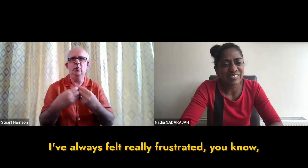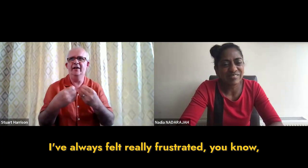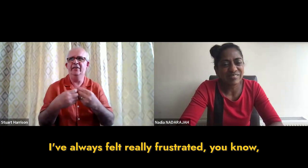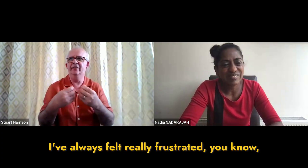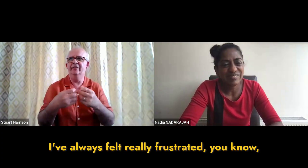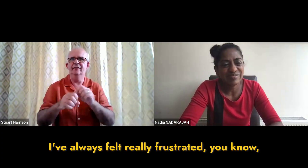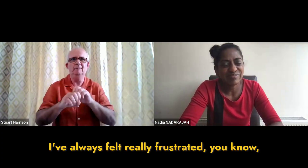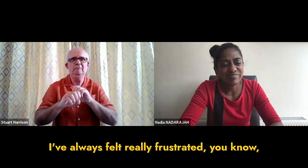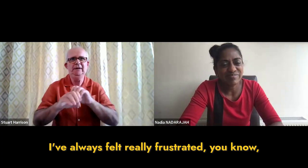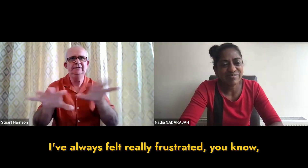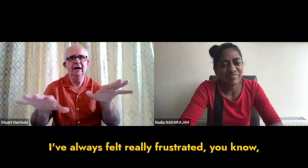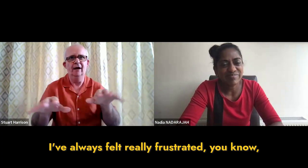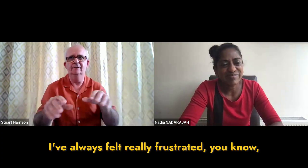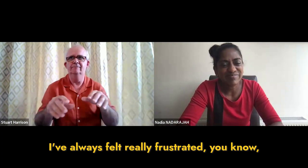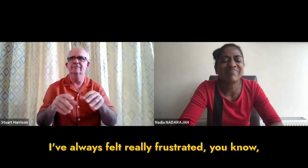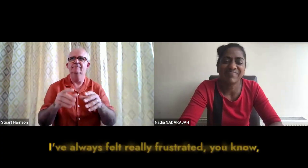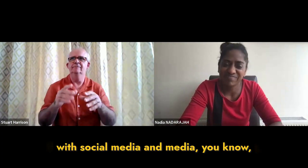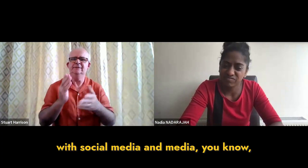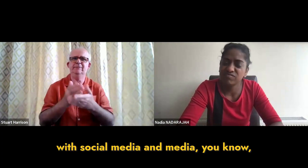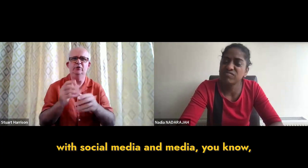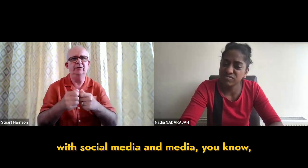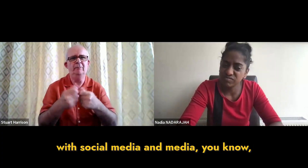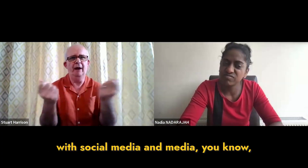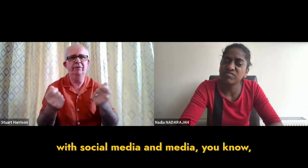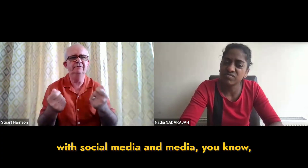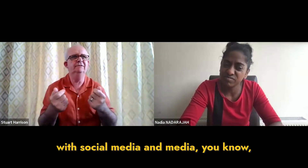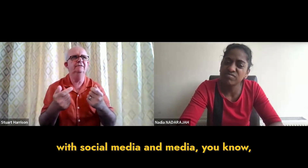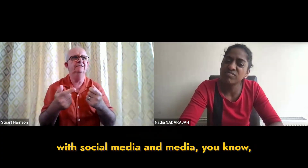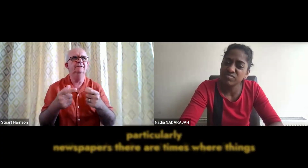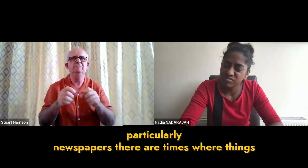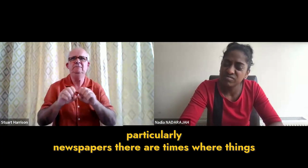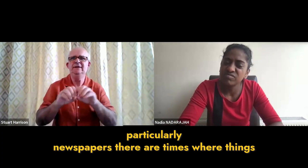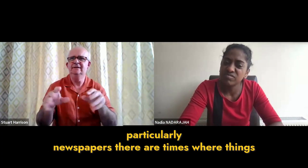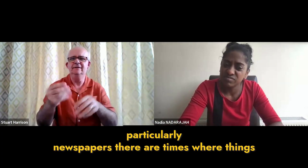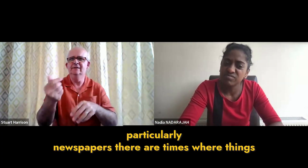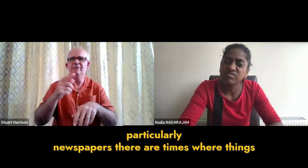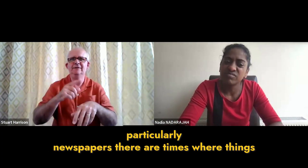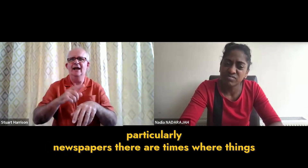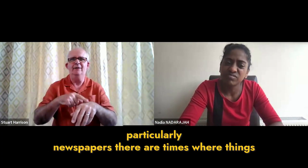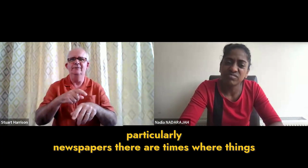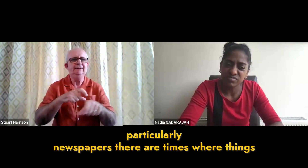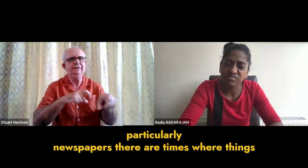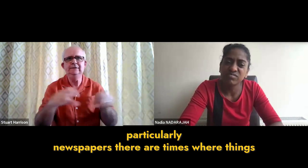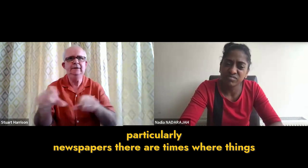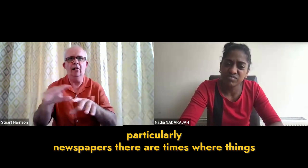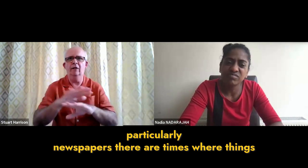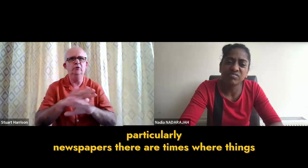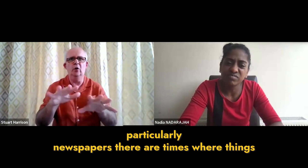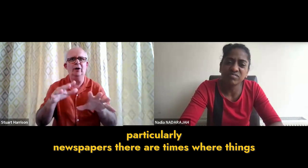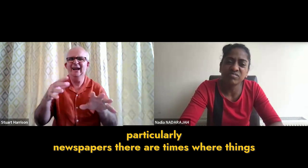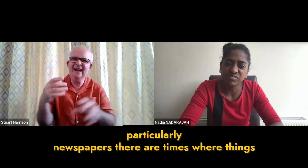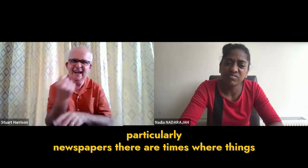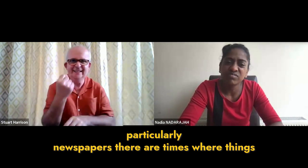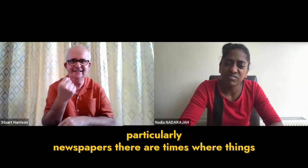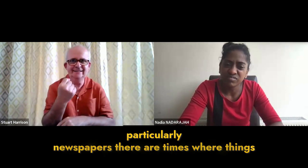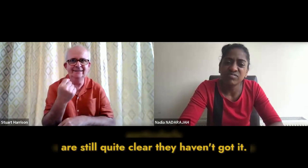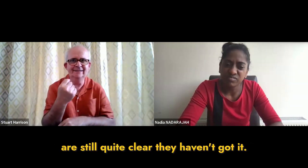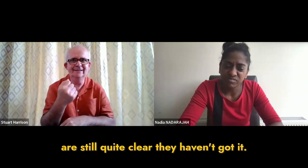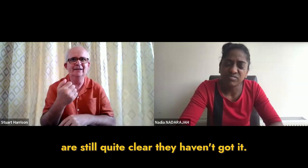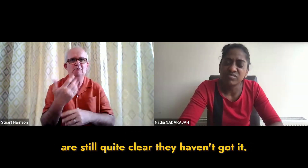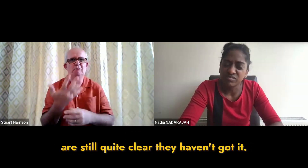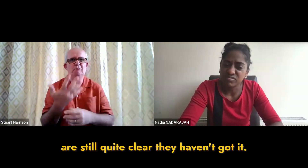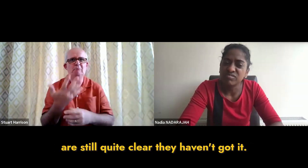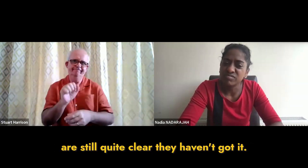I've always felt really frustrated, with social media and media, particularly newspapers. There are times where things